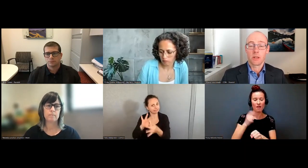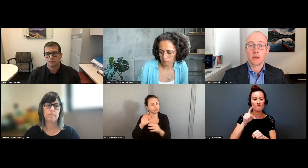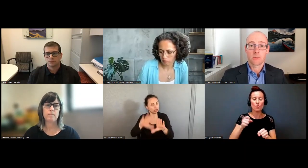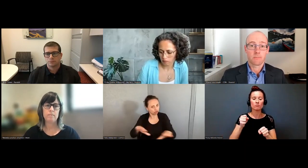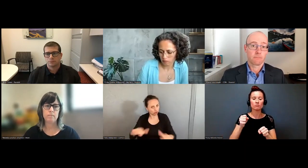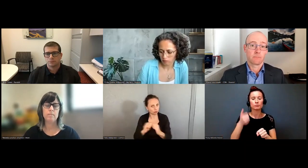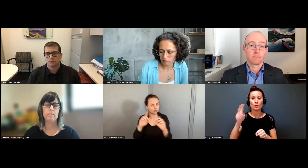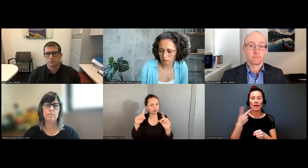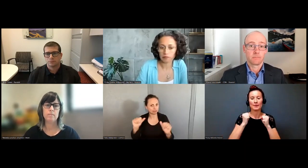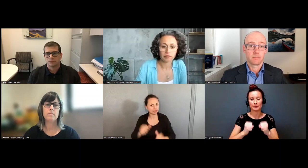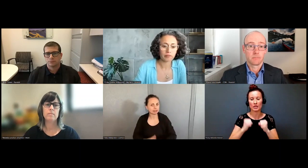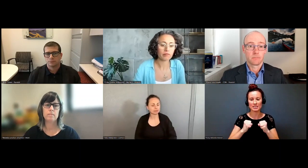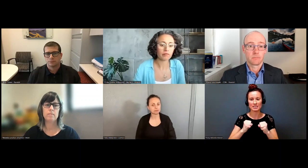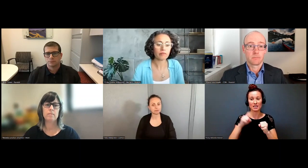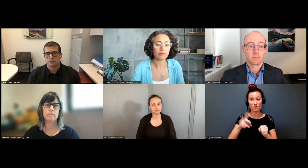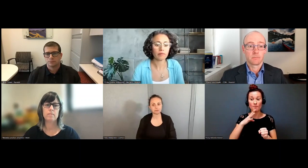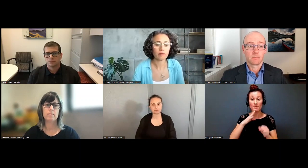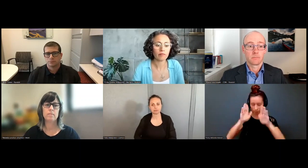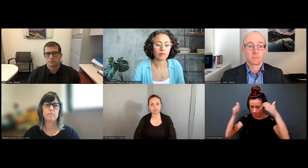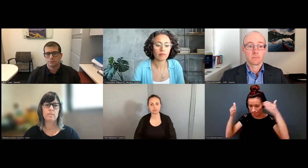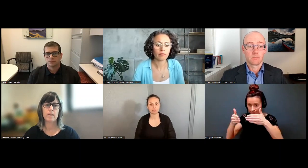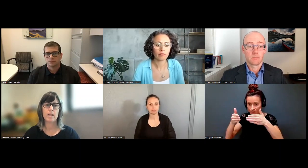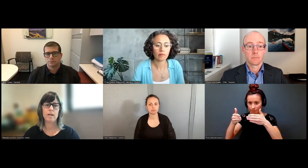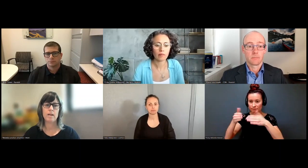with disabilities.